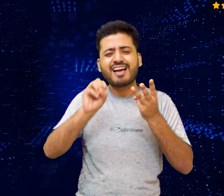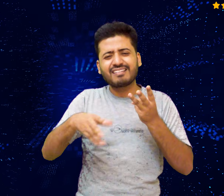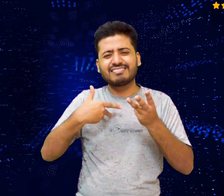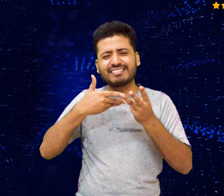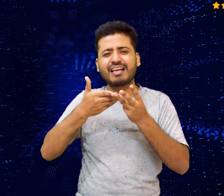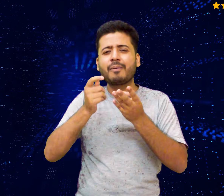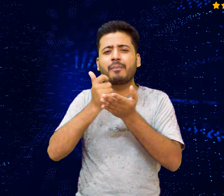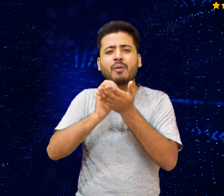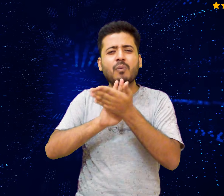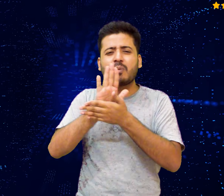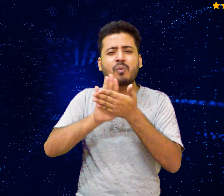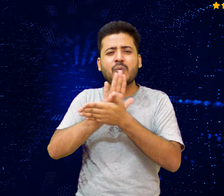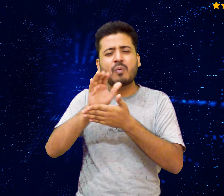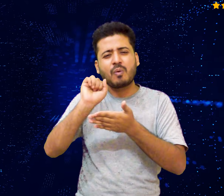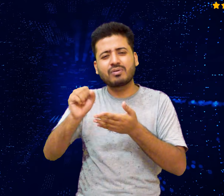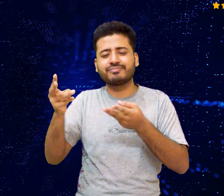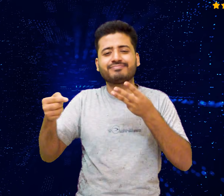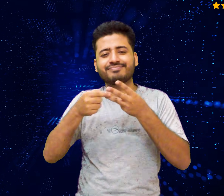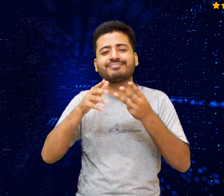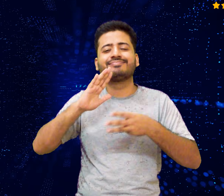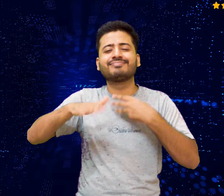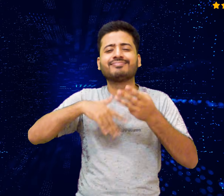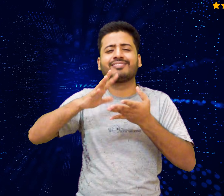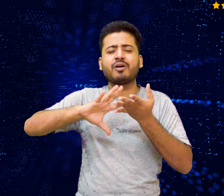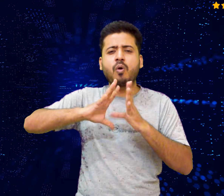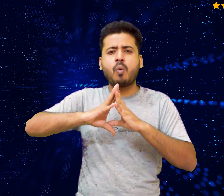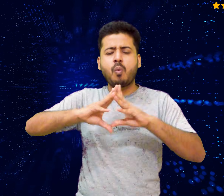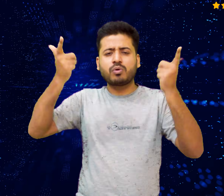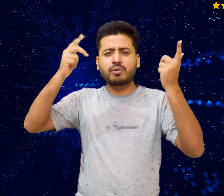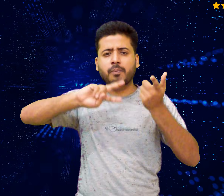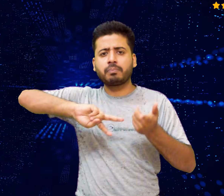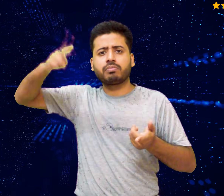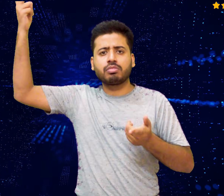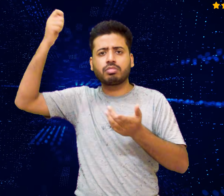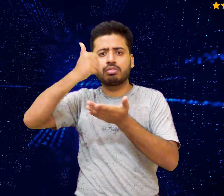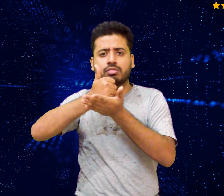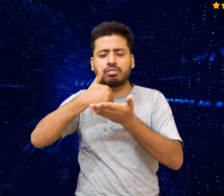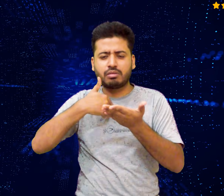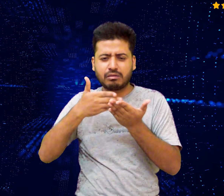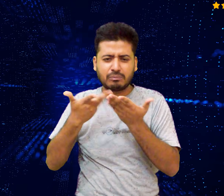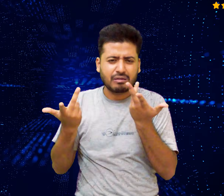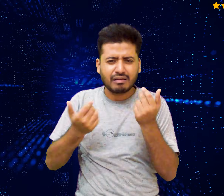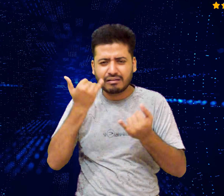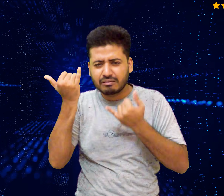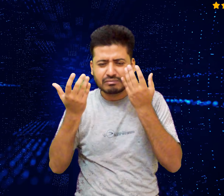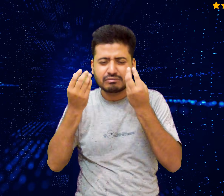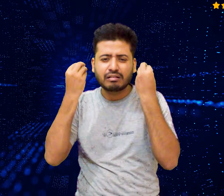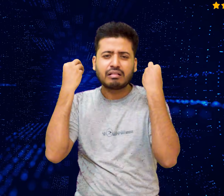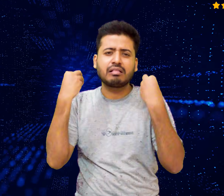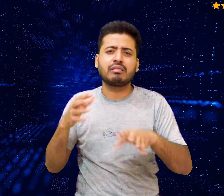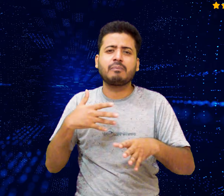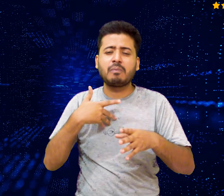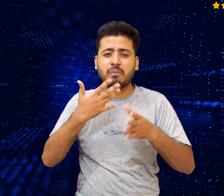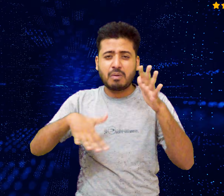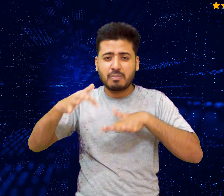your carrier's customer support or visit a store in person. Request to set up an account lock, passcode, or